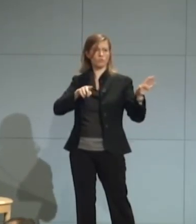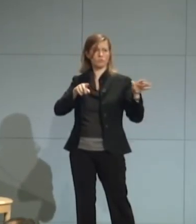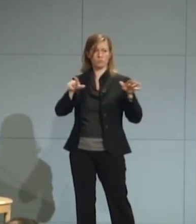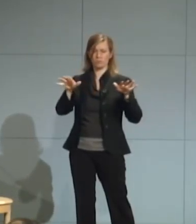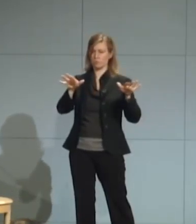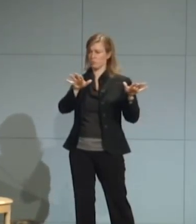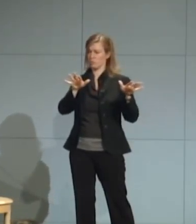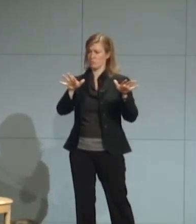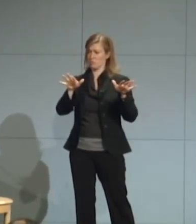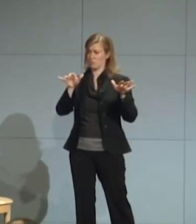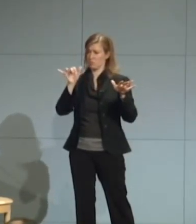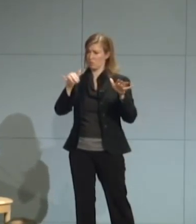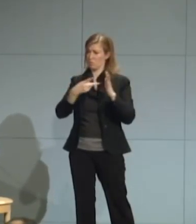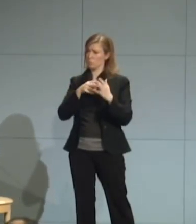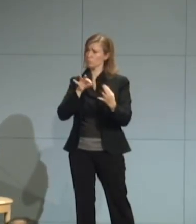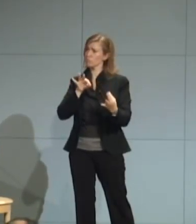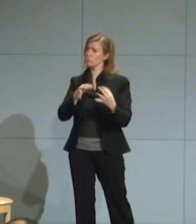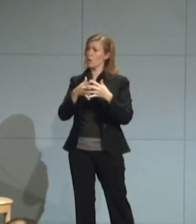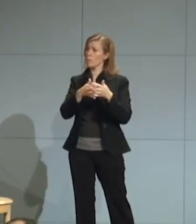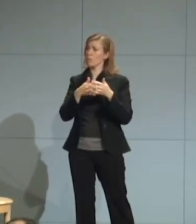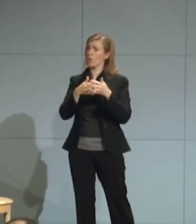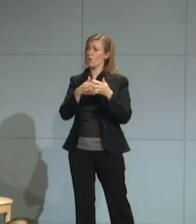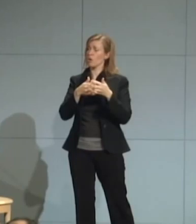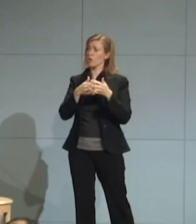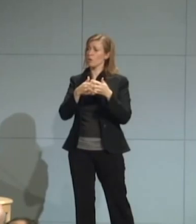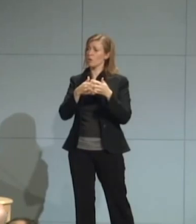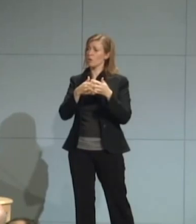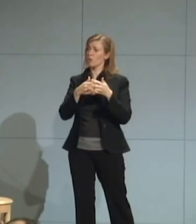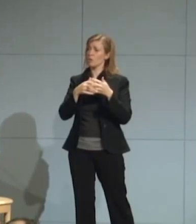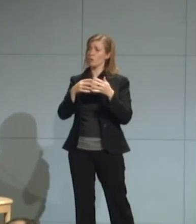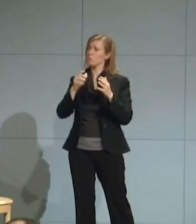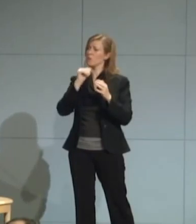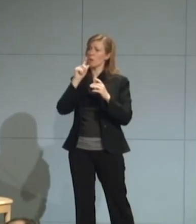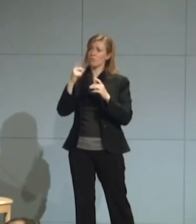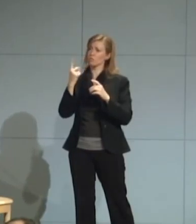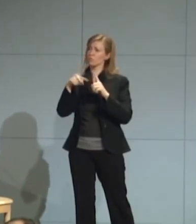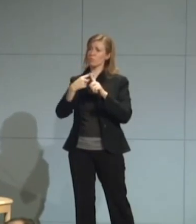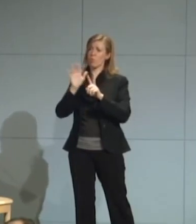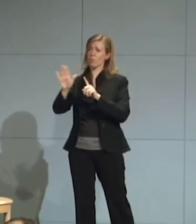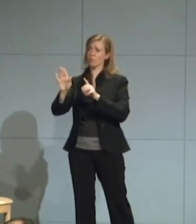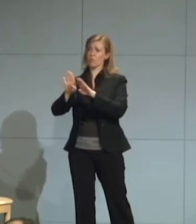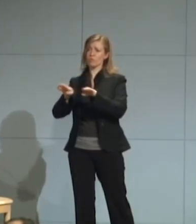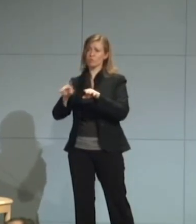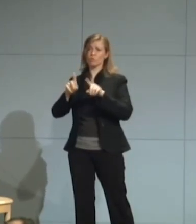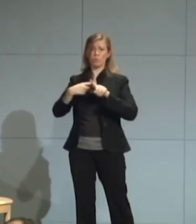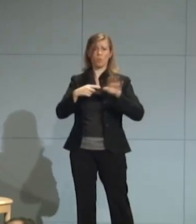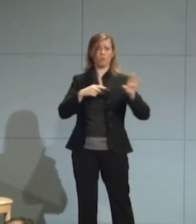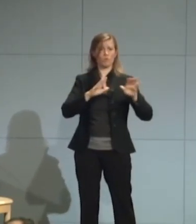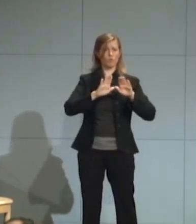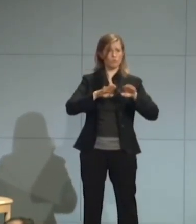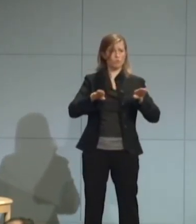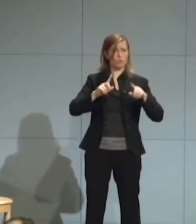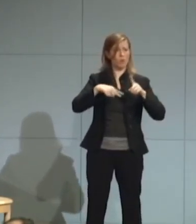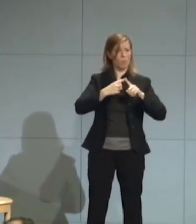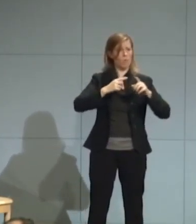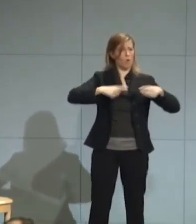questions. And that thought I want to leave you with is this. If we continue to suffer